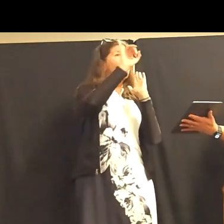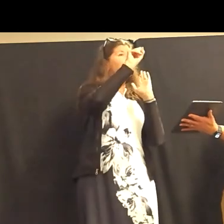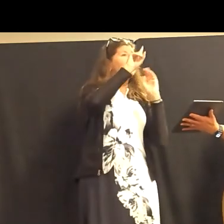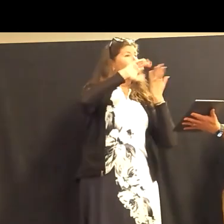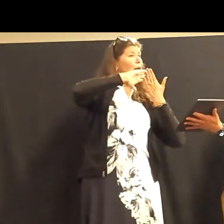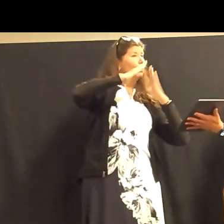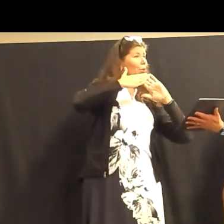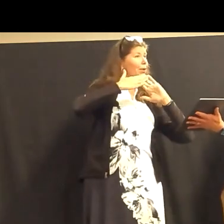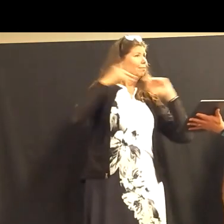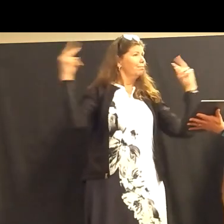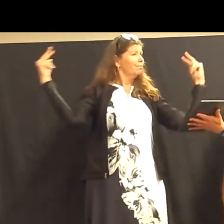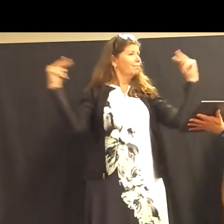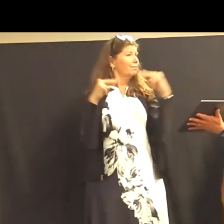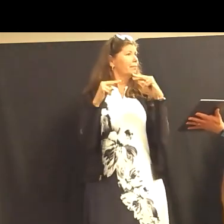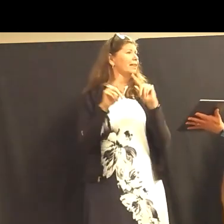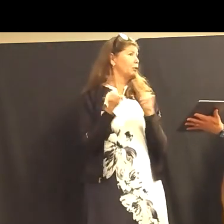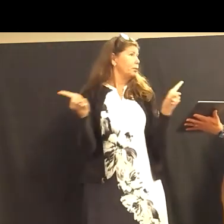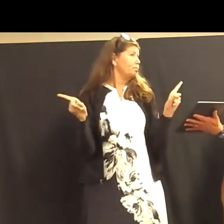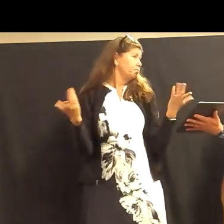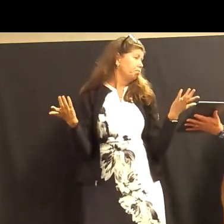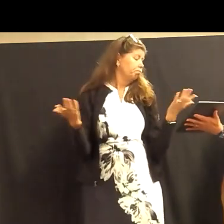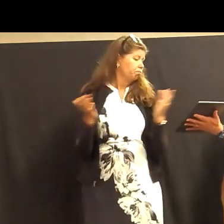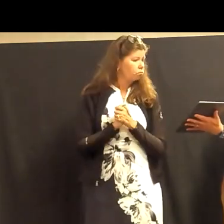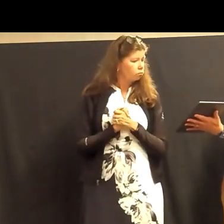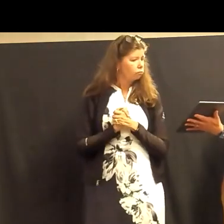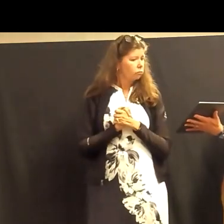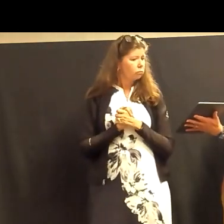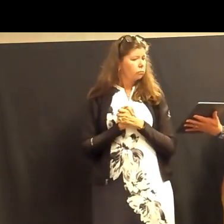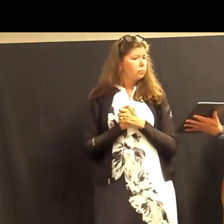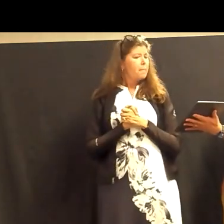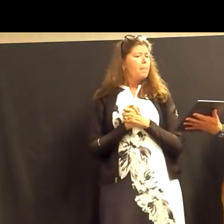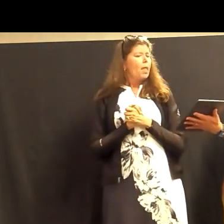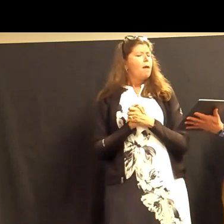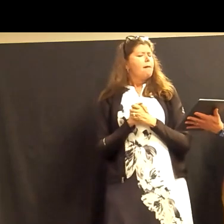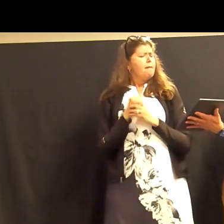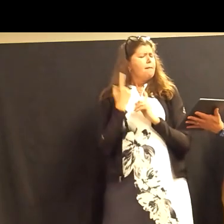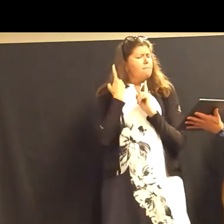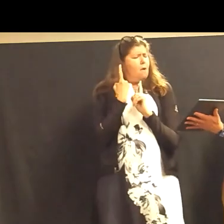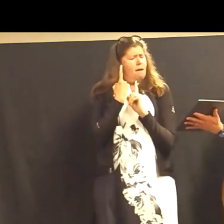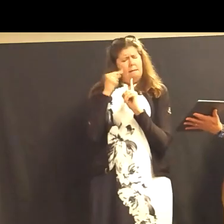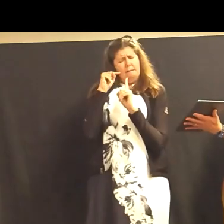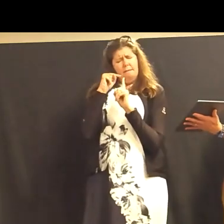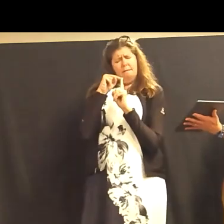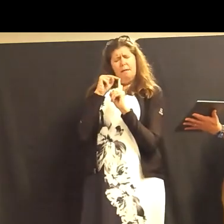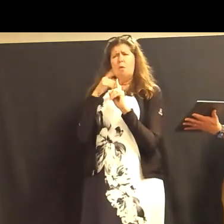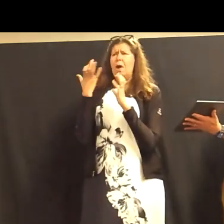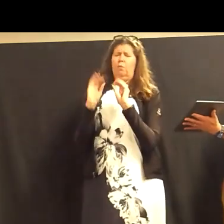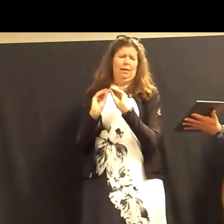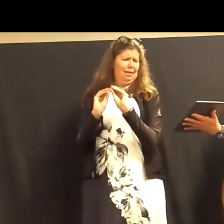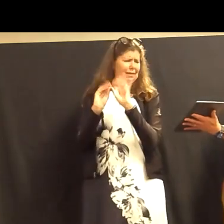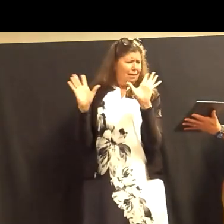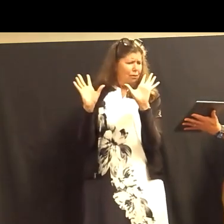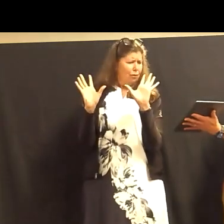There's the perspective of the board members and the perspective of the ISD community. And I see that vast